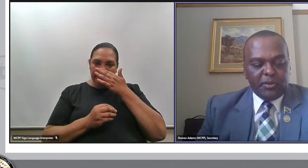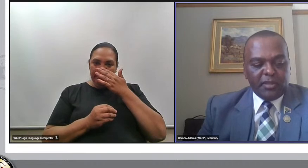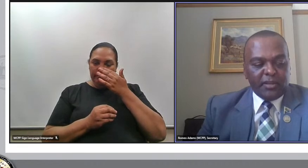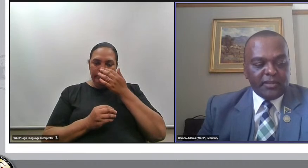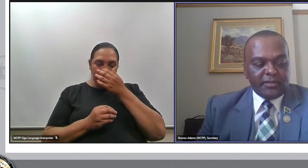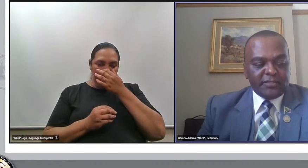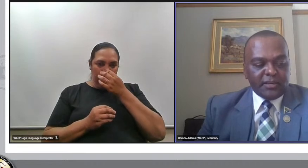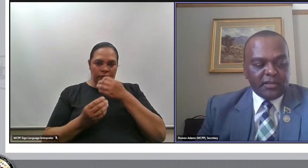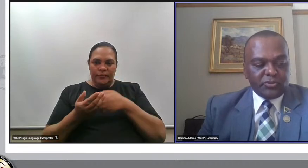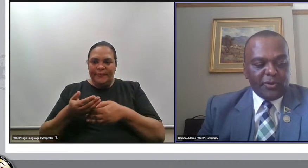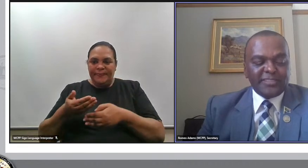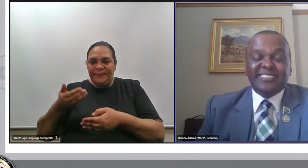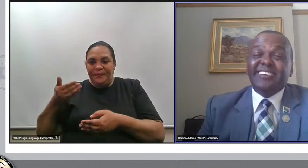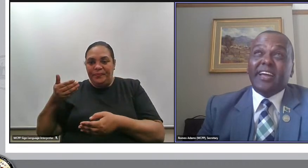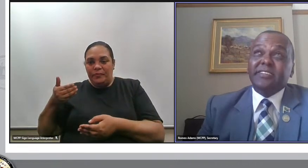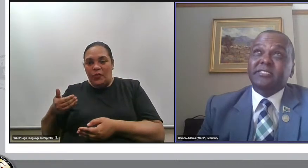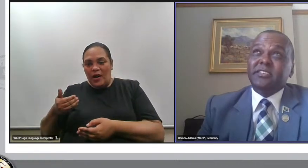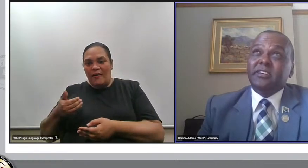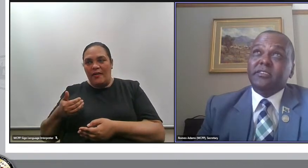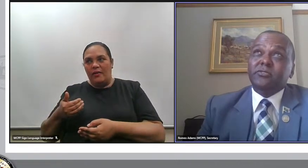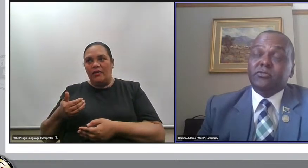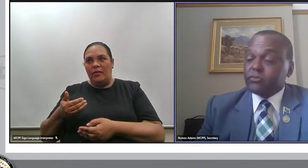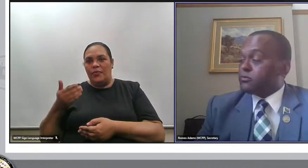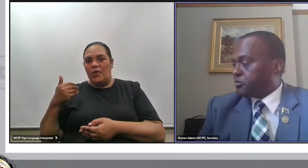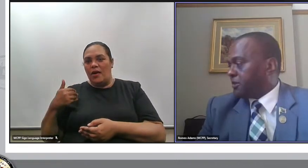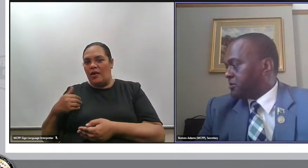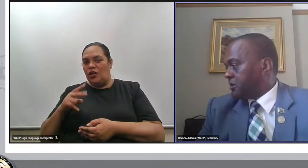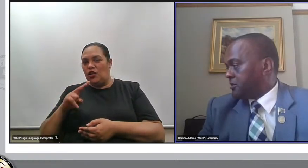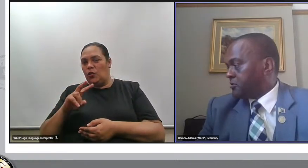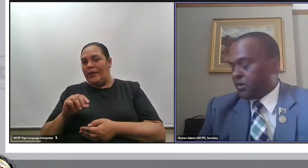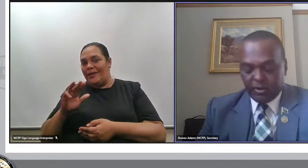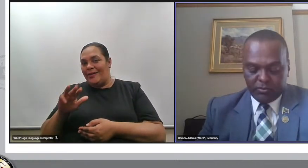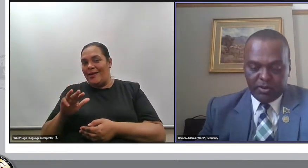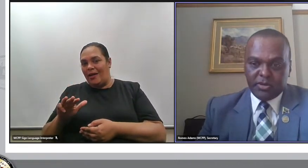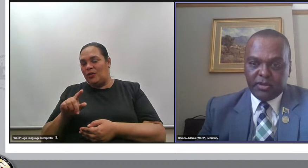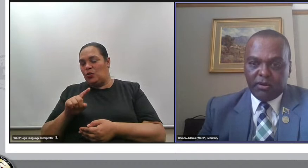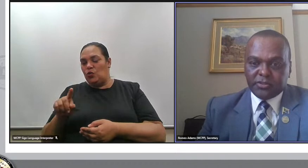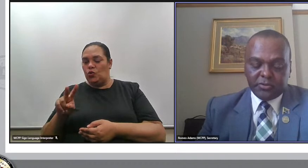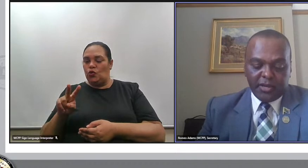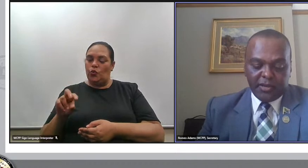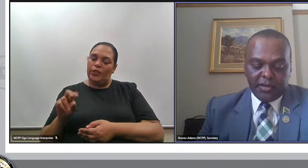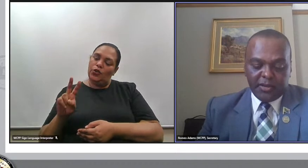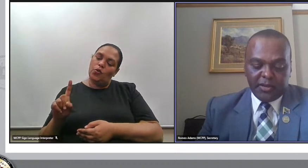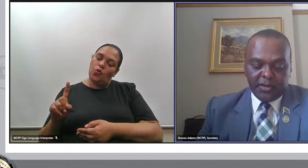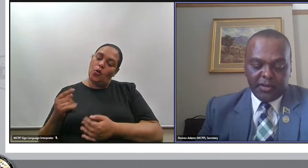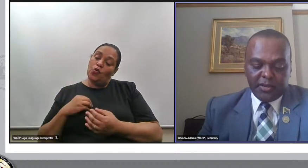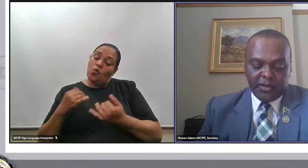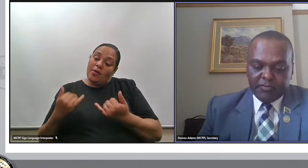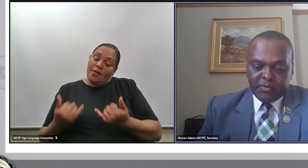During the period 2019 to 2021, where we are today,